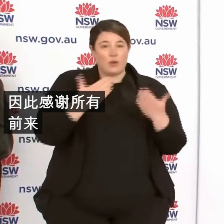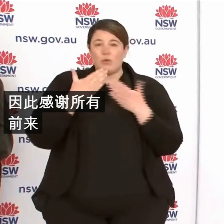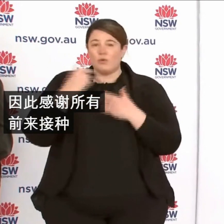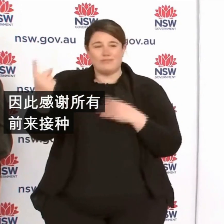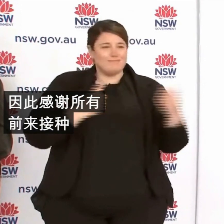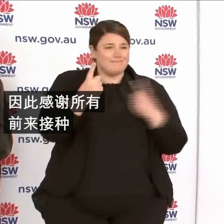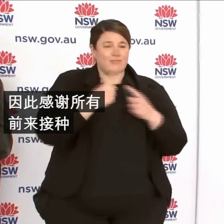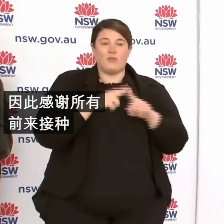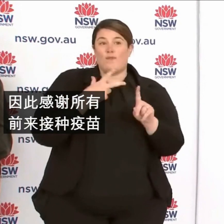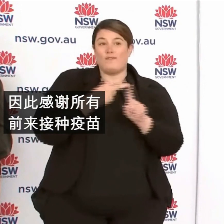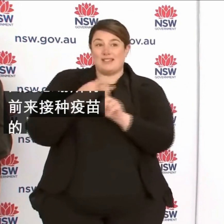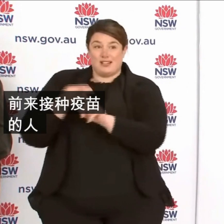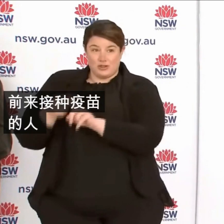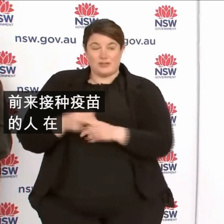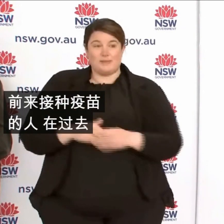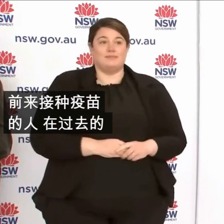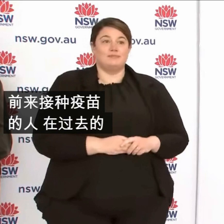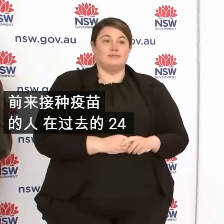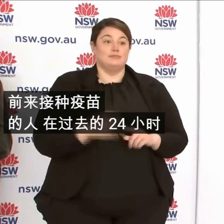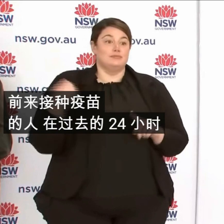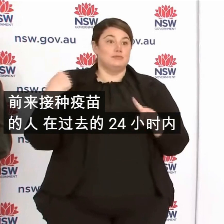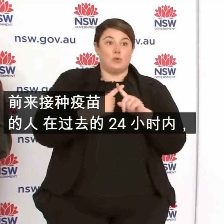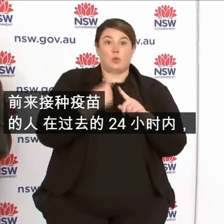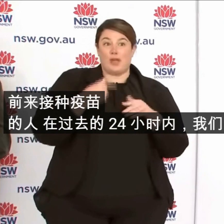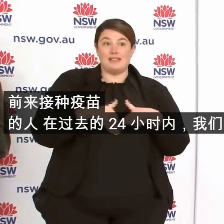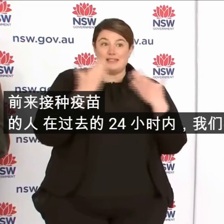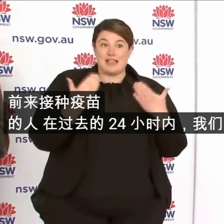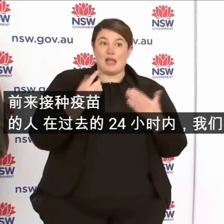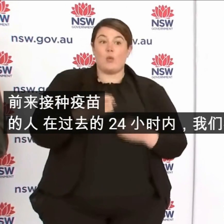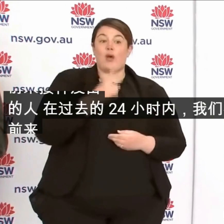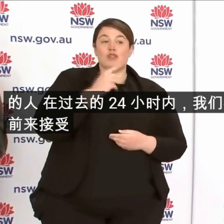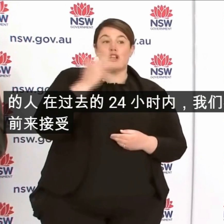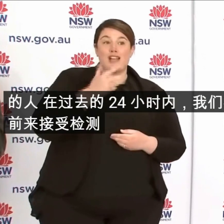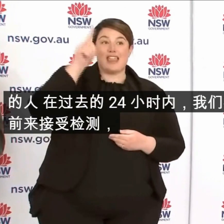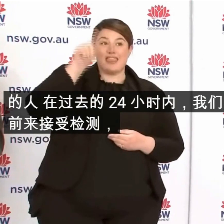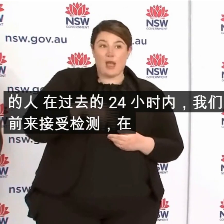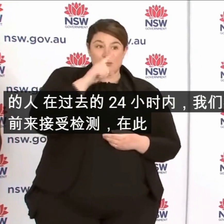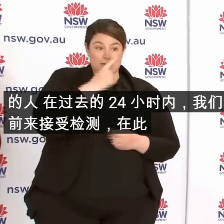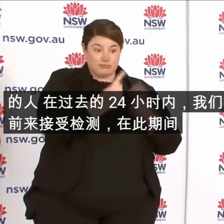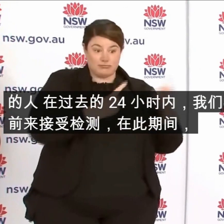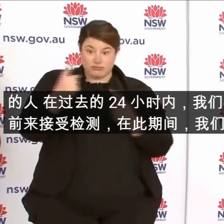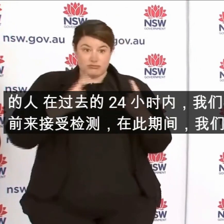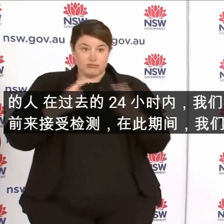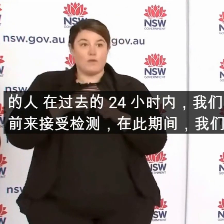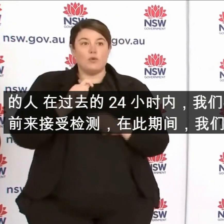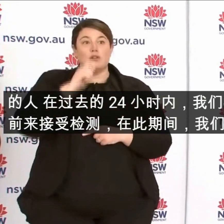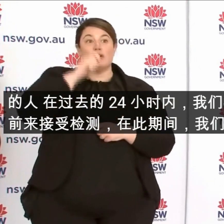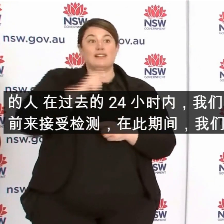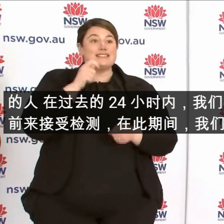forward to getting vaccinated. In the last 24 hours, we had 119,000 people come forward to get testing. We